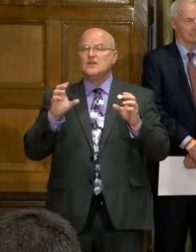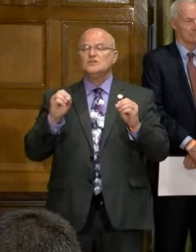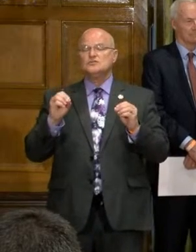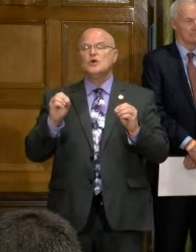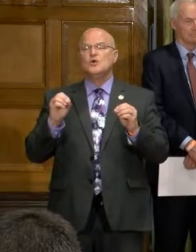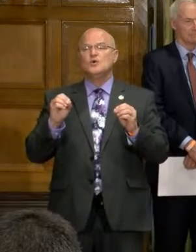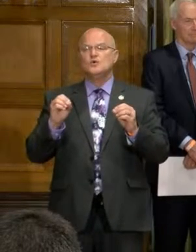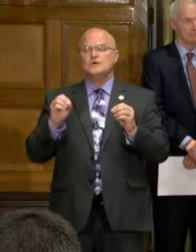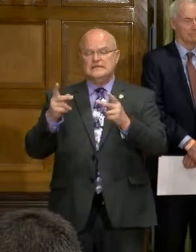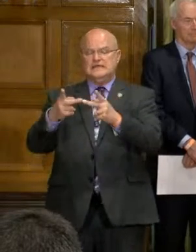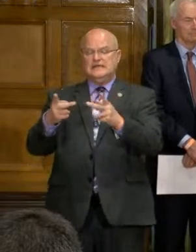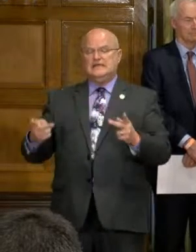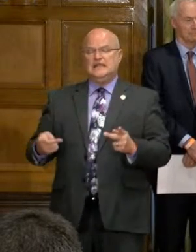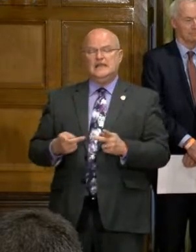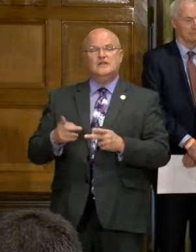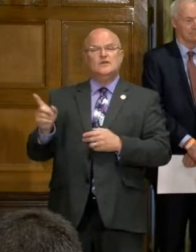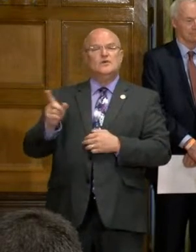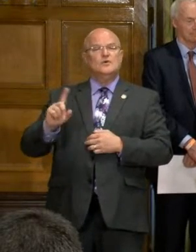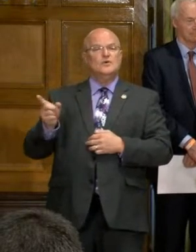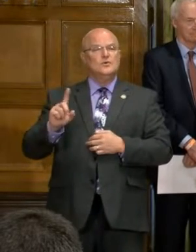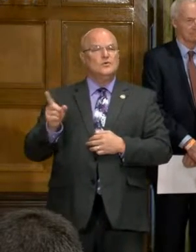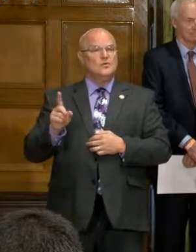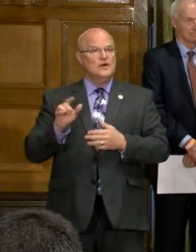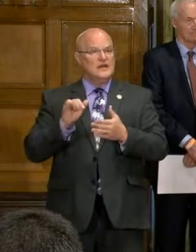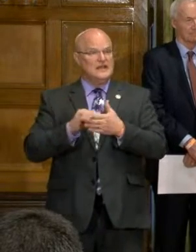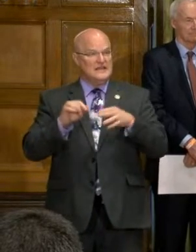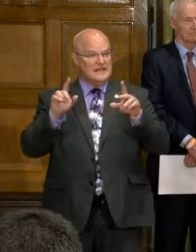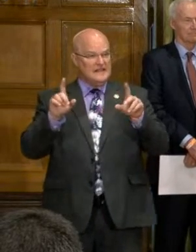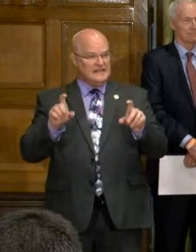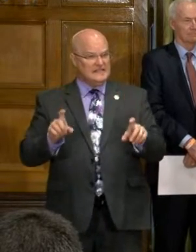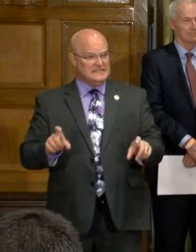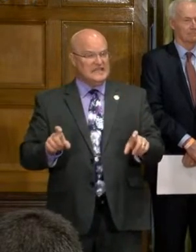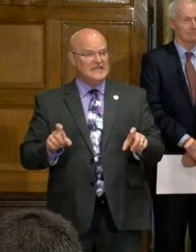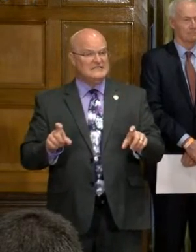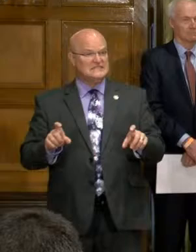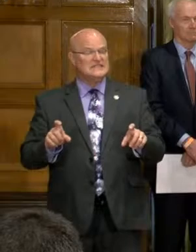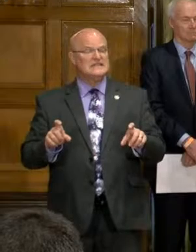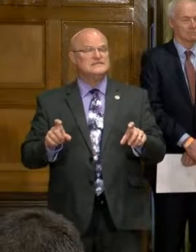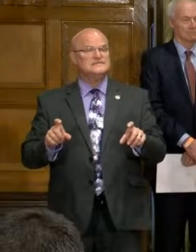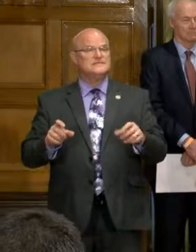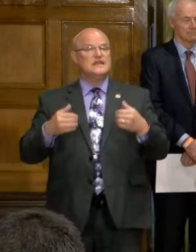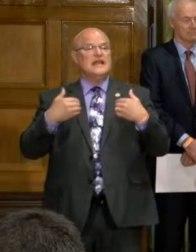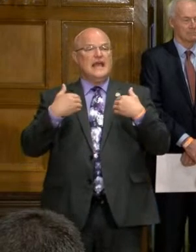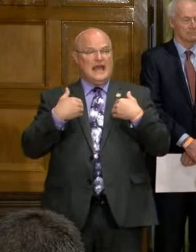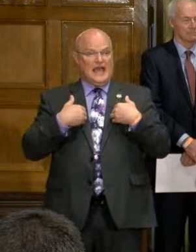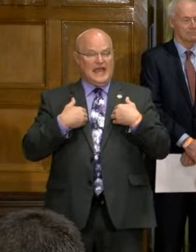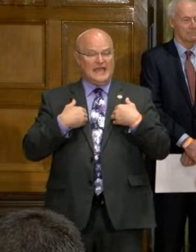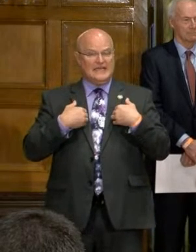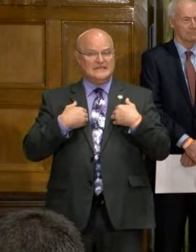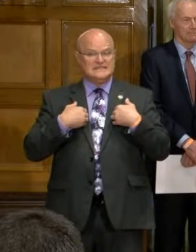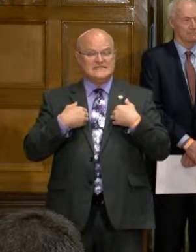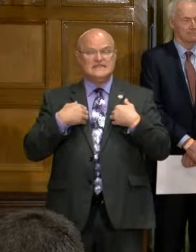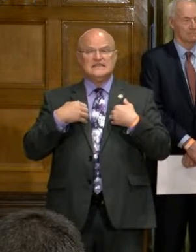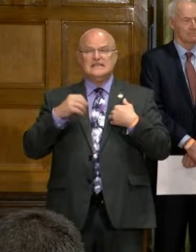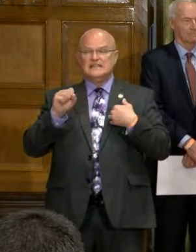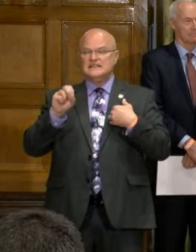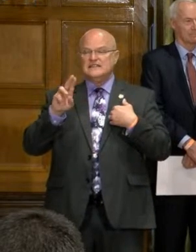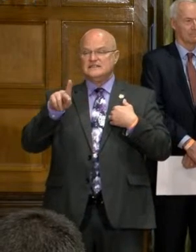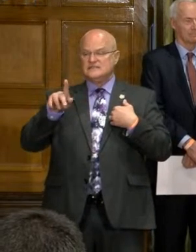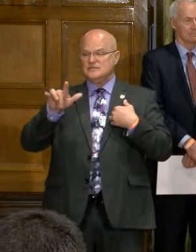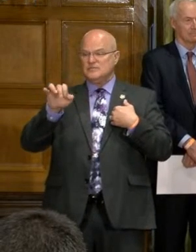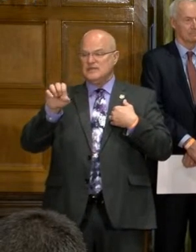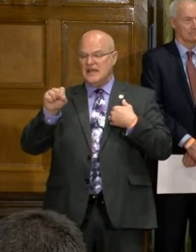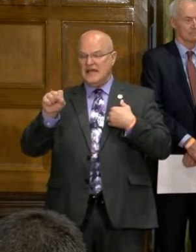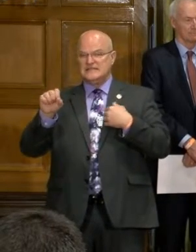in settings where the testing facility has the supplies and is able to open that